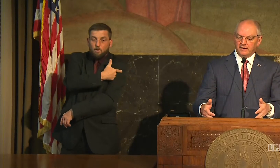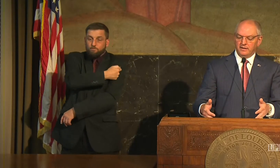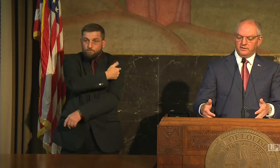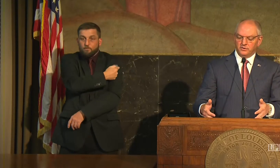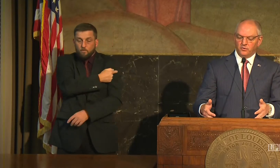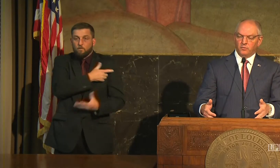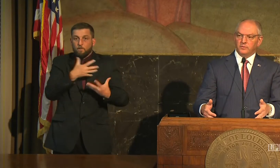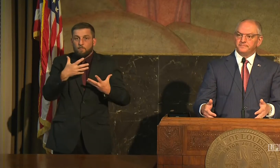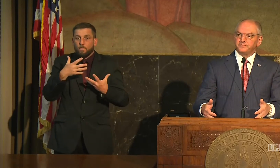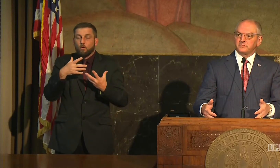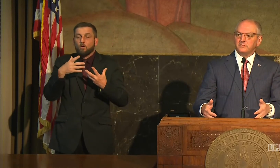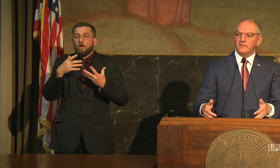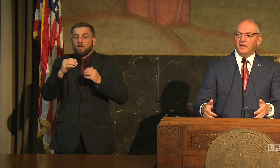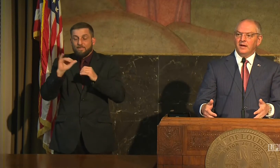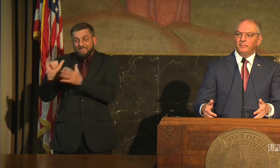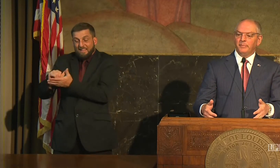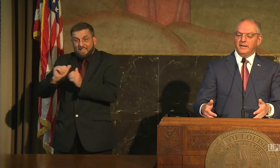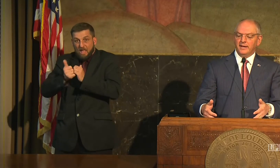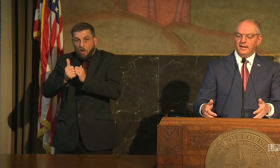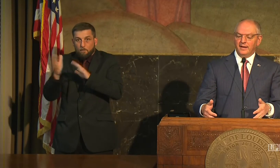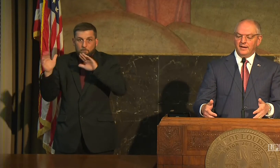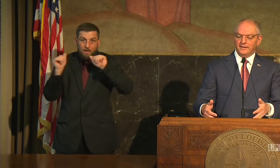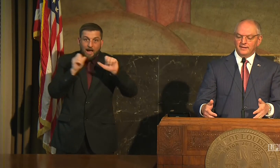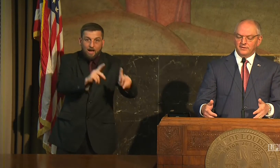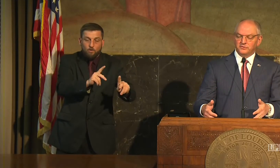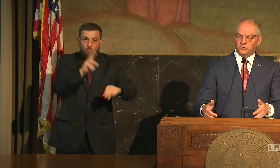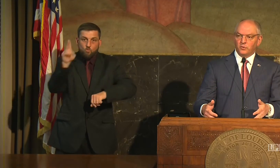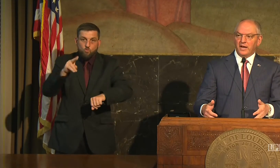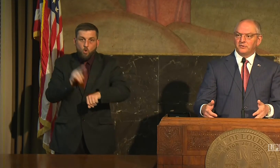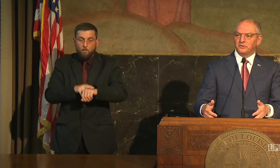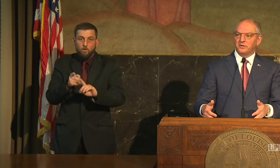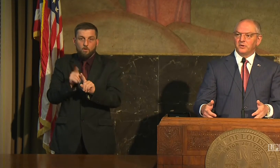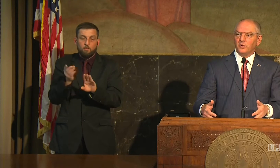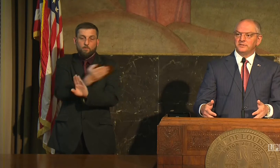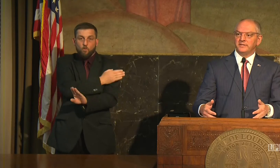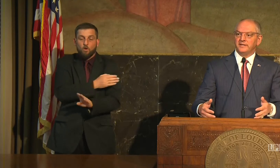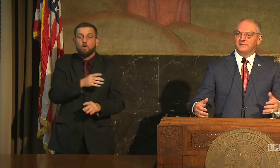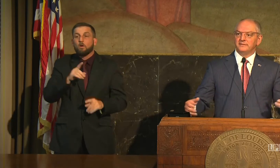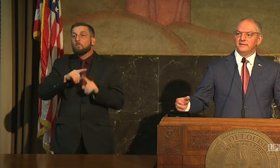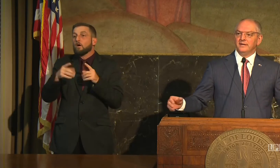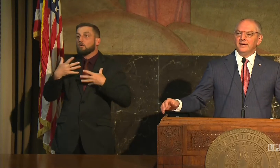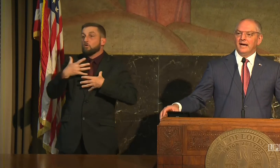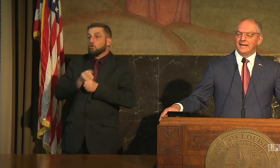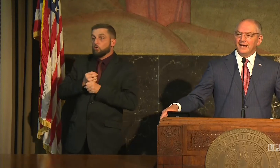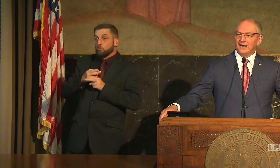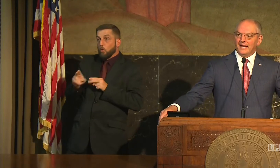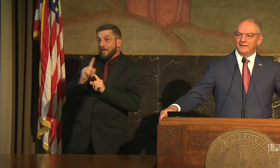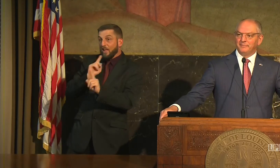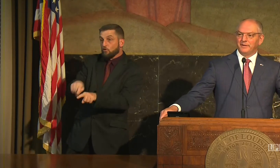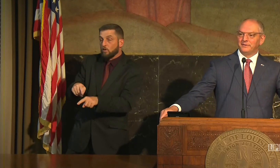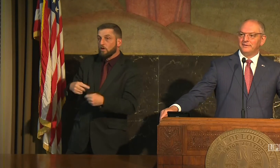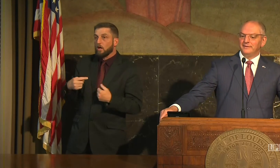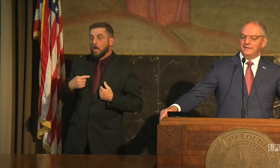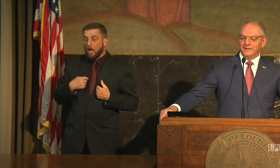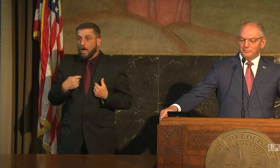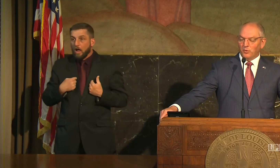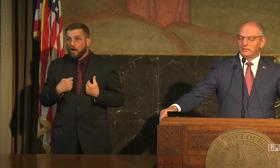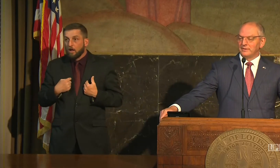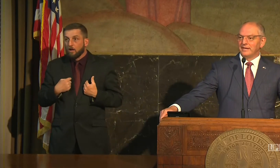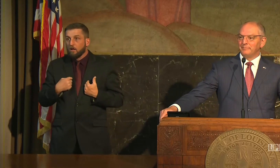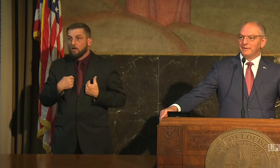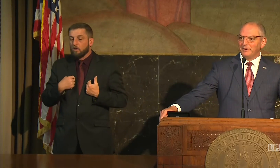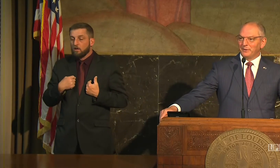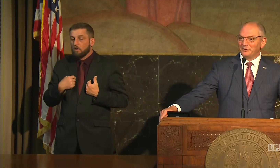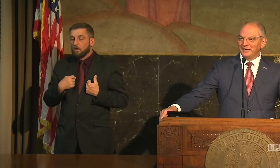get back to normal. But the short answer to the question is I get a lot better,